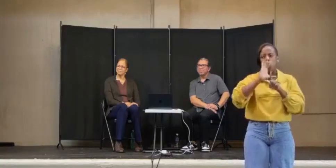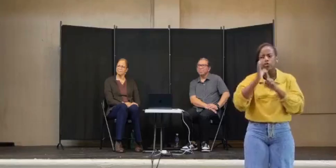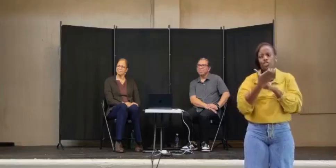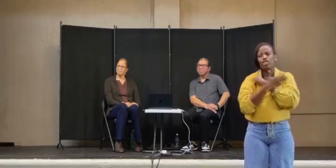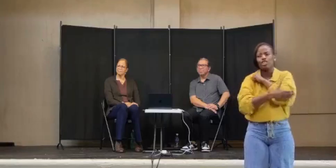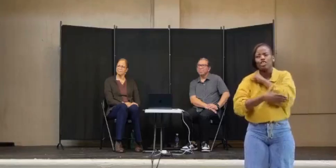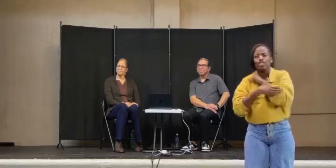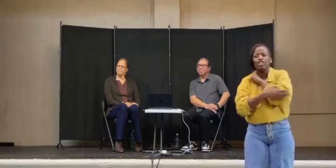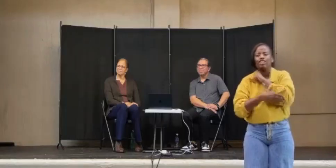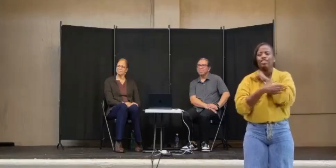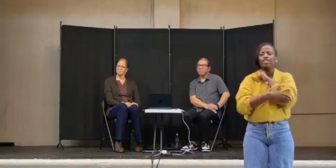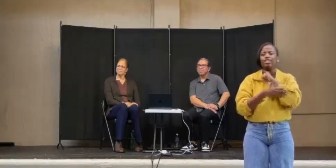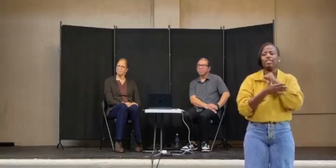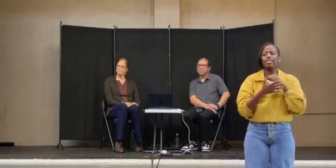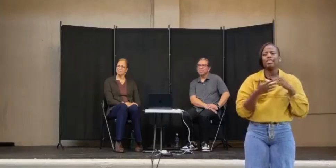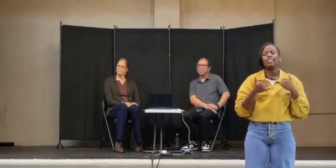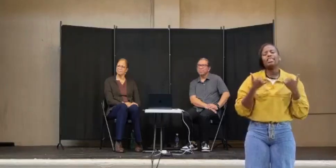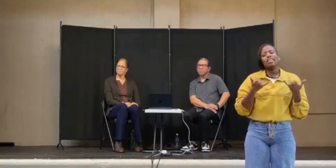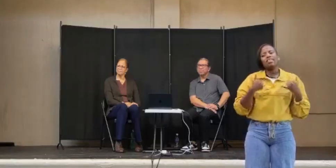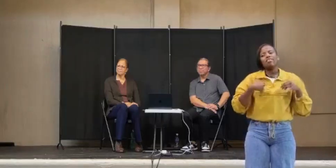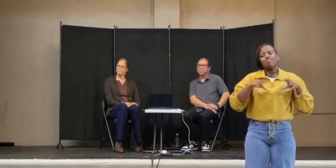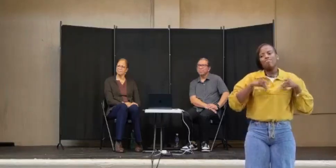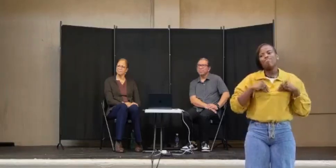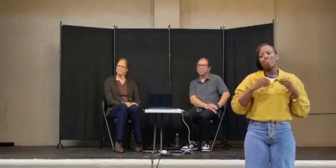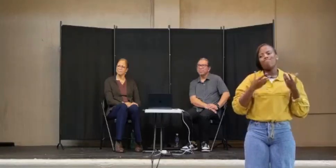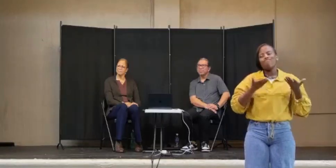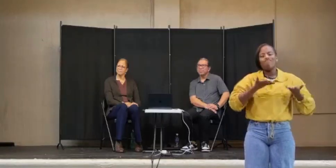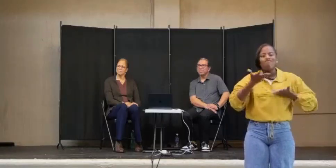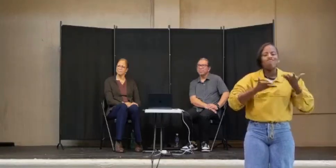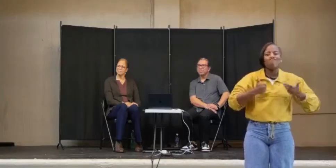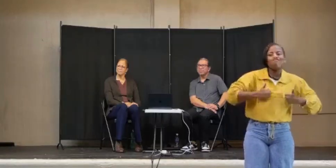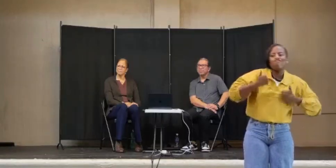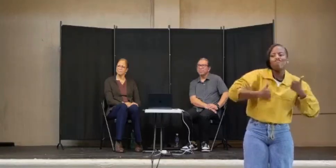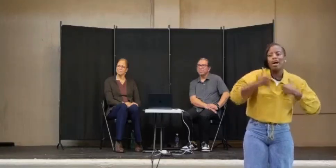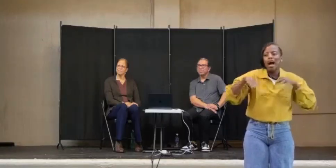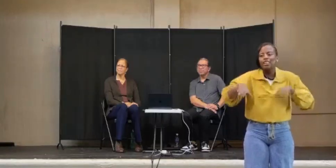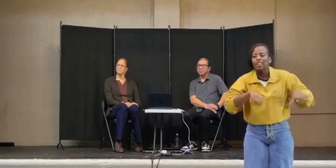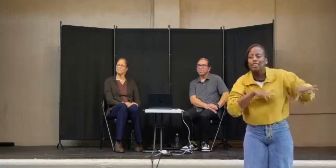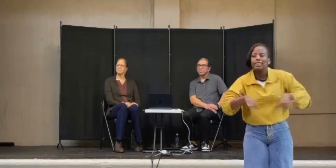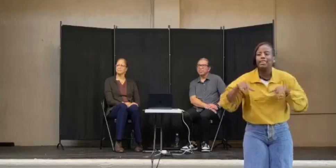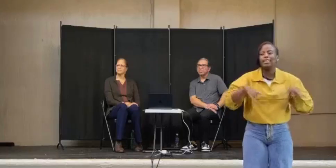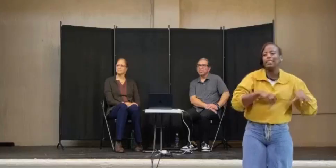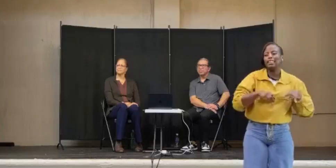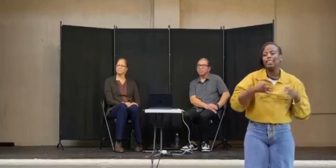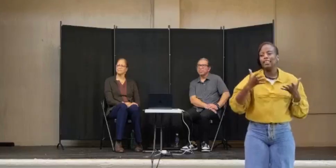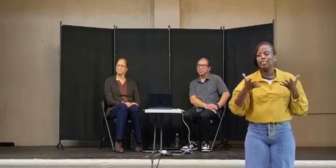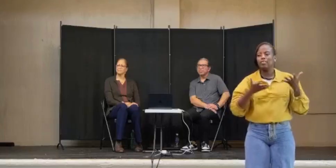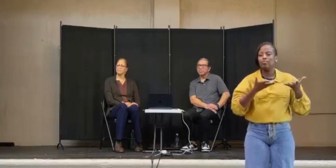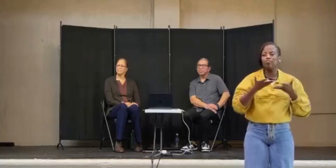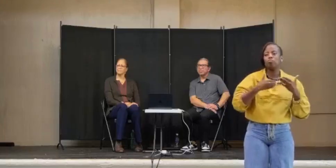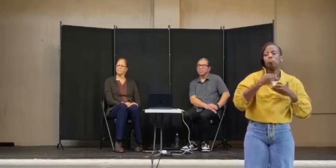lot of, people with their different cultures, and in my culture, and